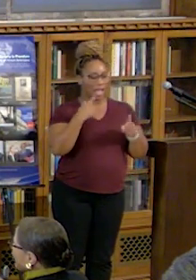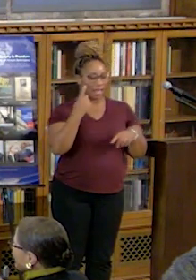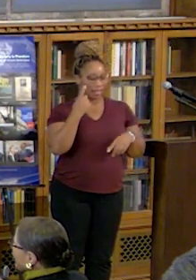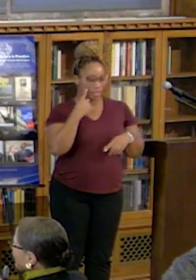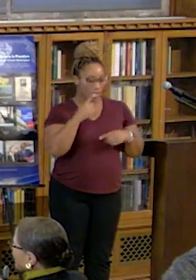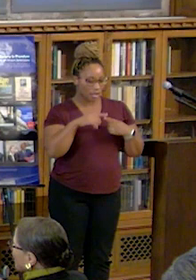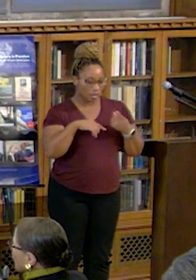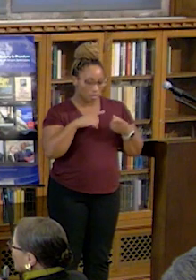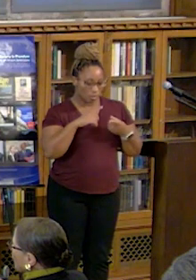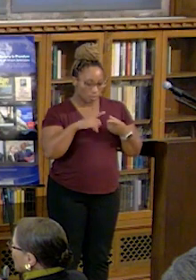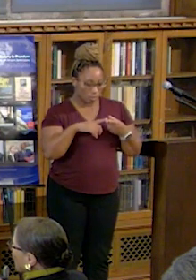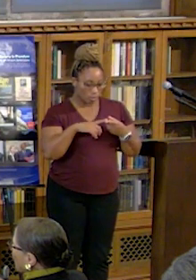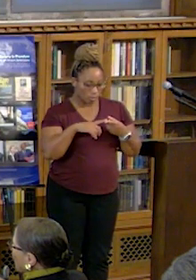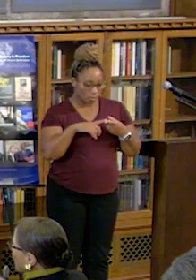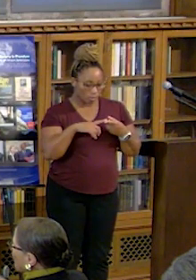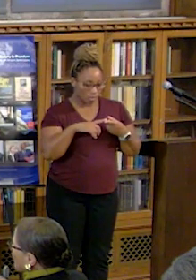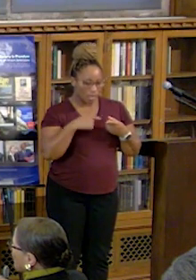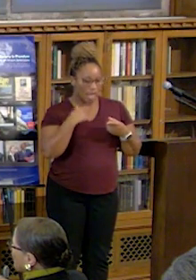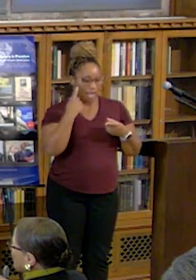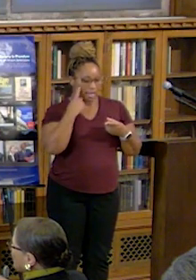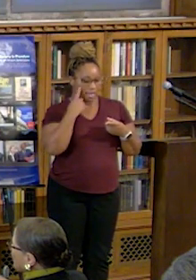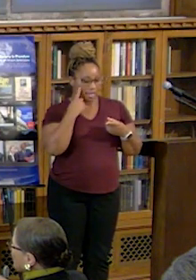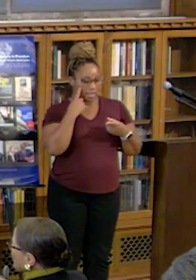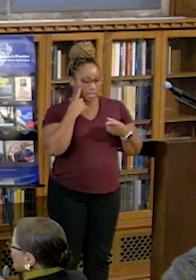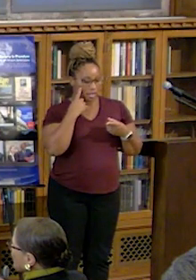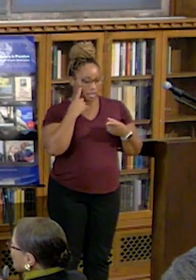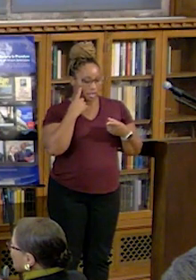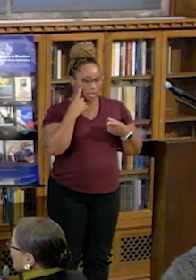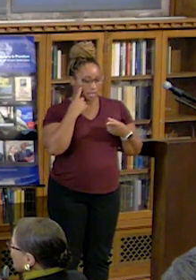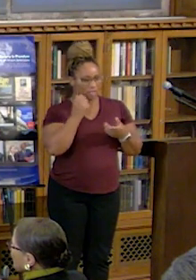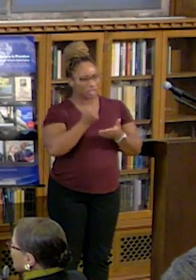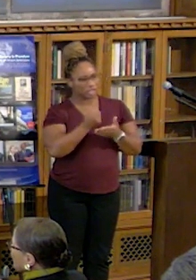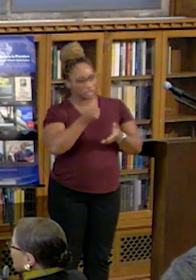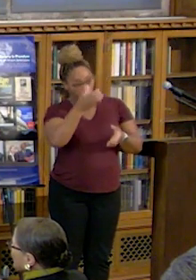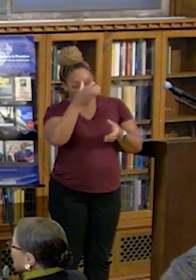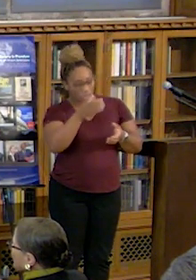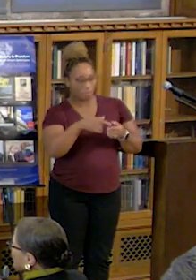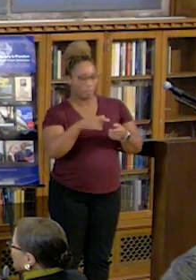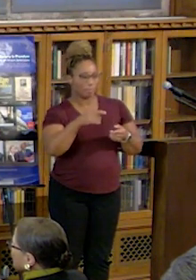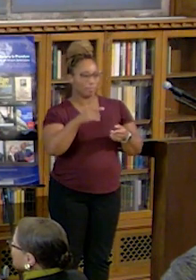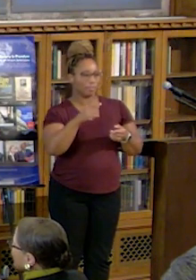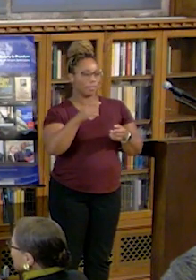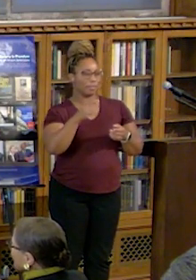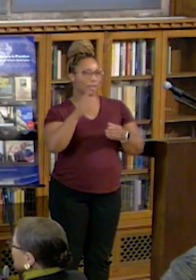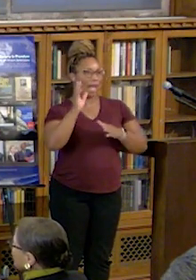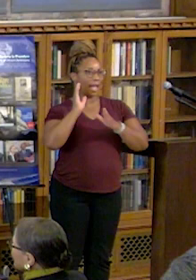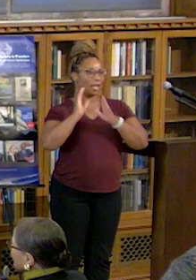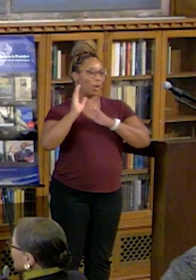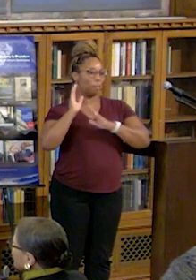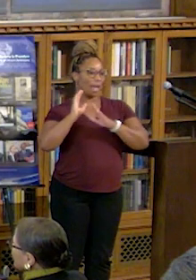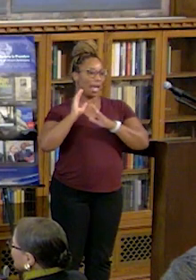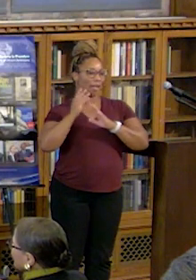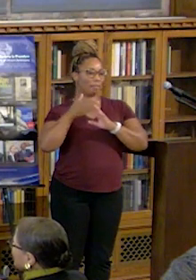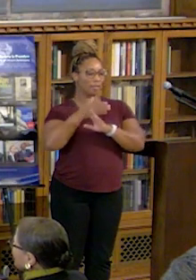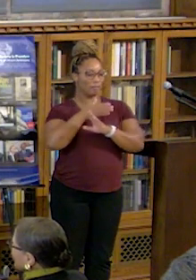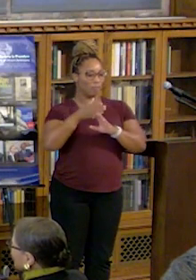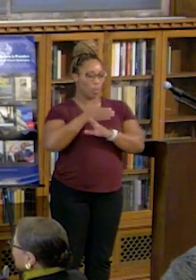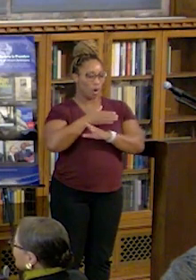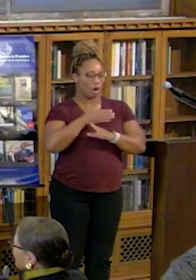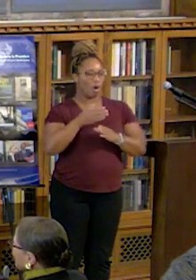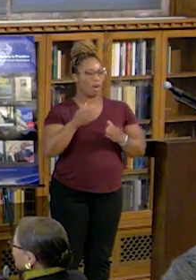think when I think of the the scholarship sometimes I go back beyond our